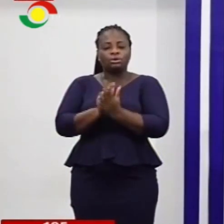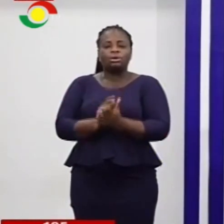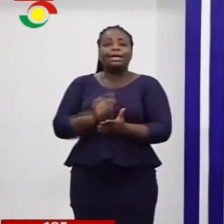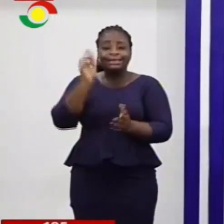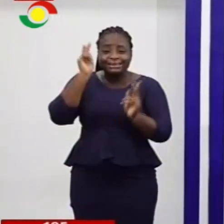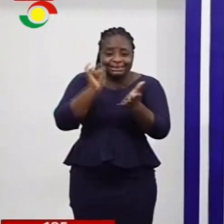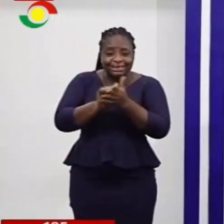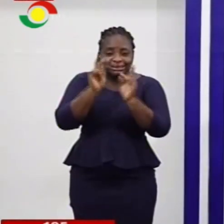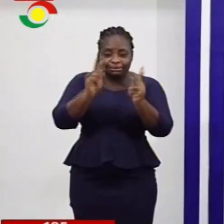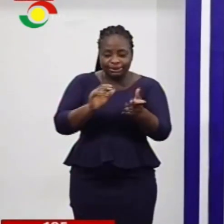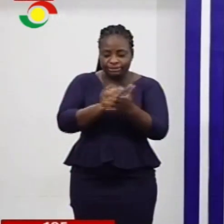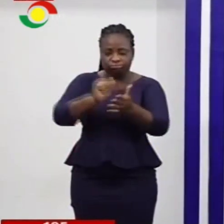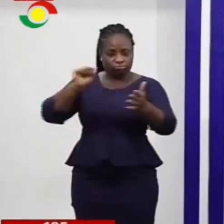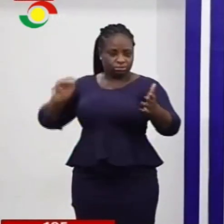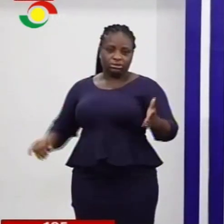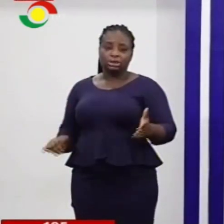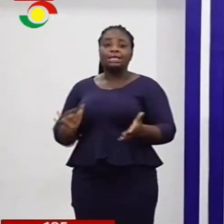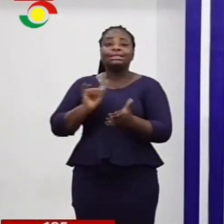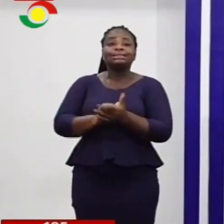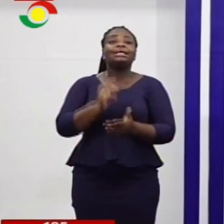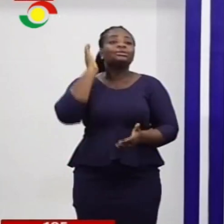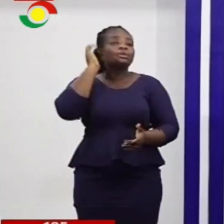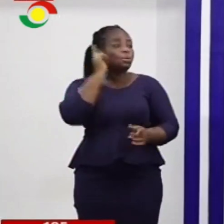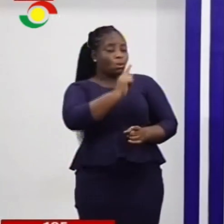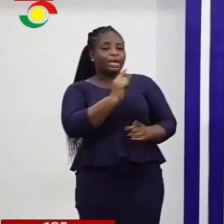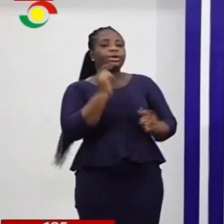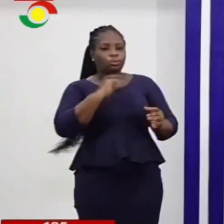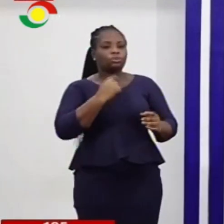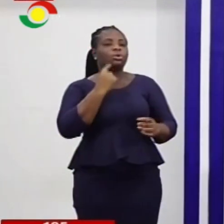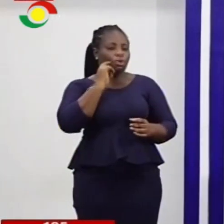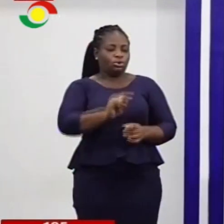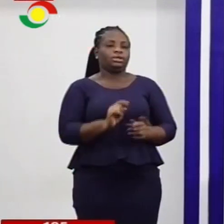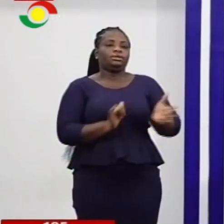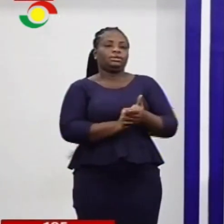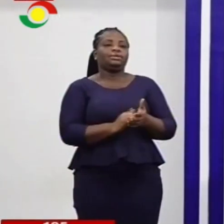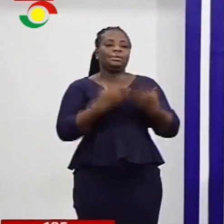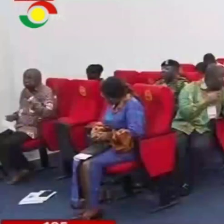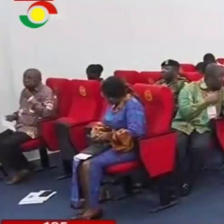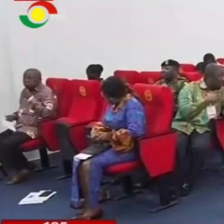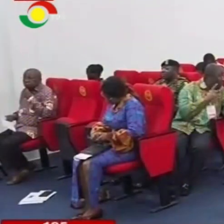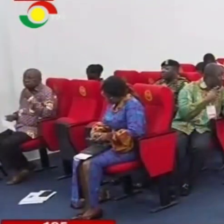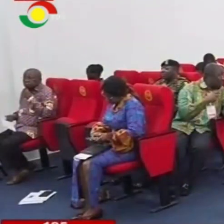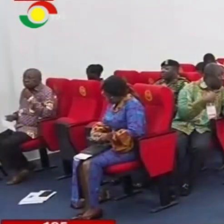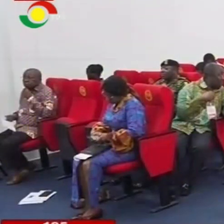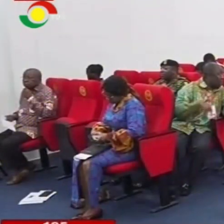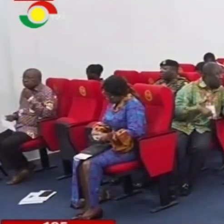out. That's when I will insist it. Thank you very much, Honorable Minister.